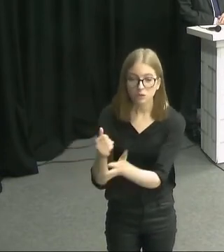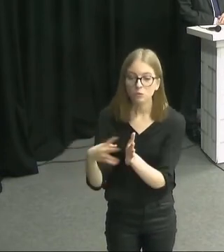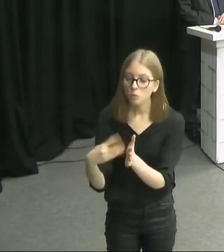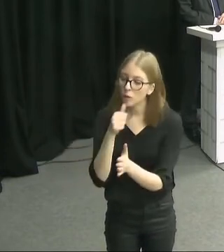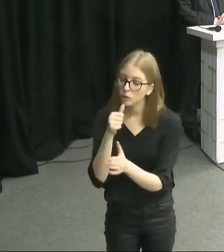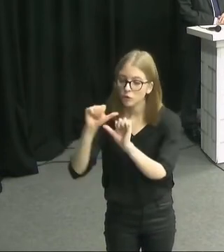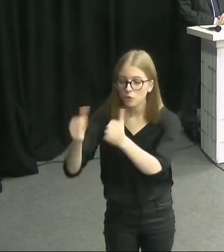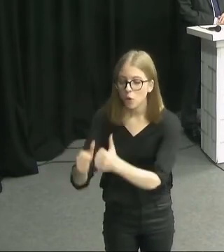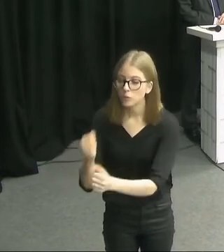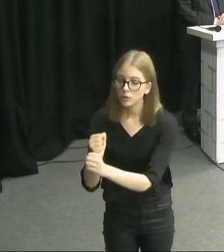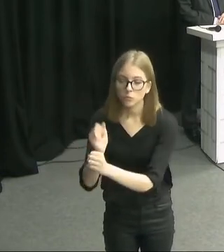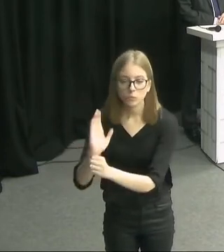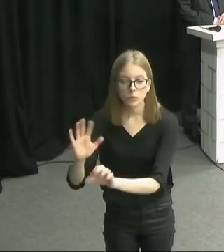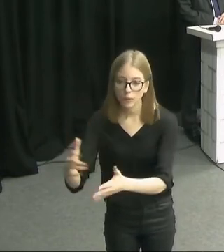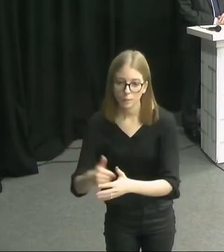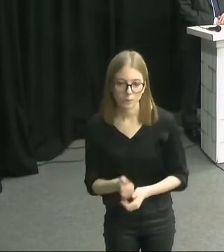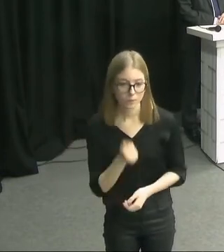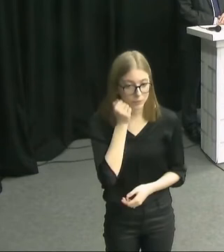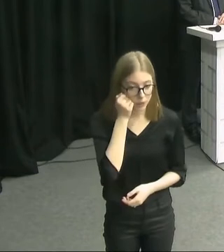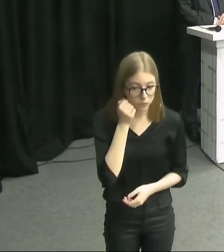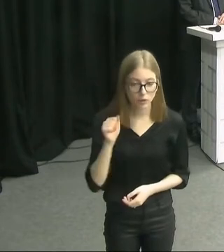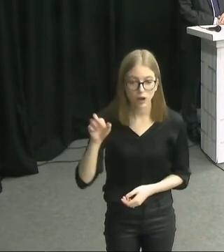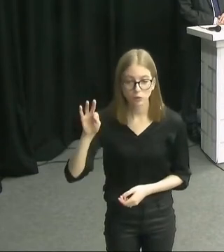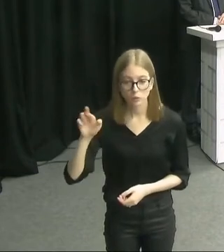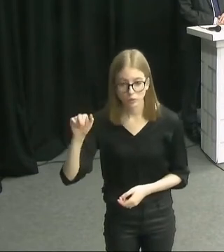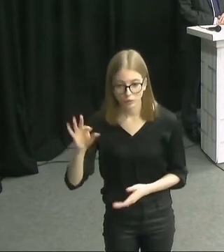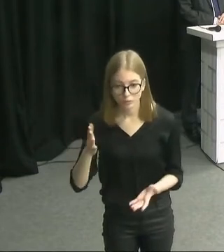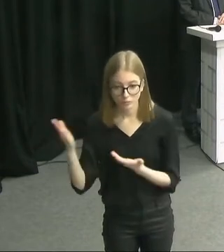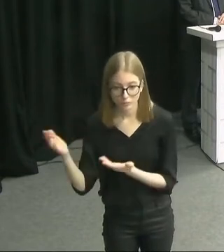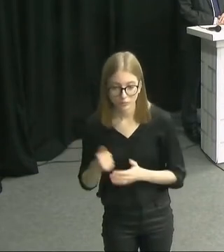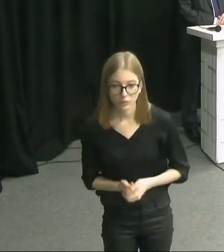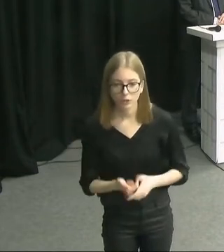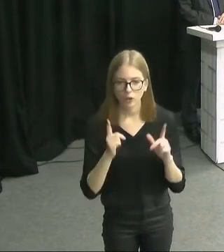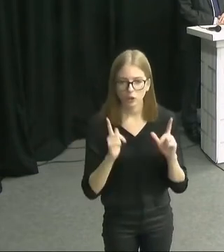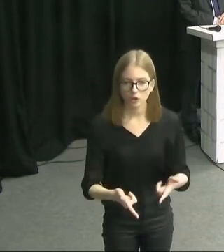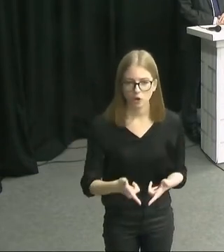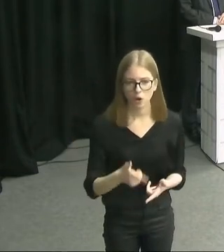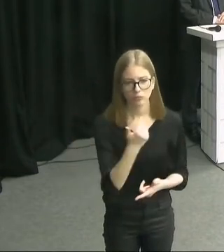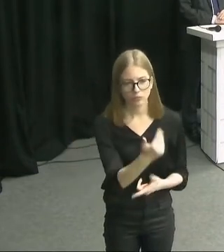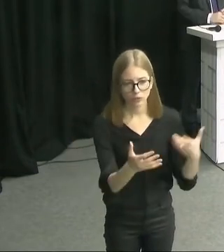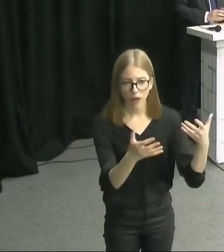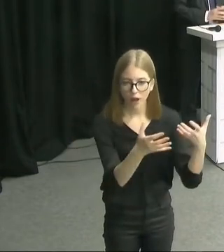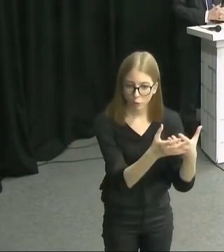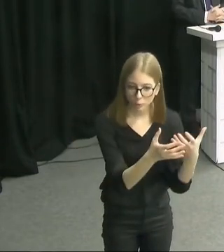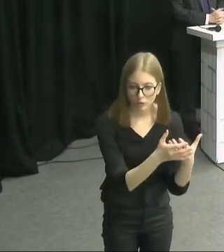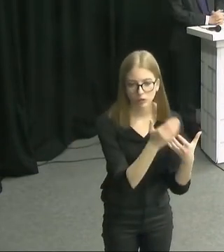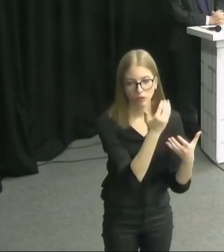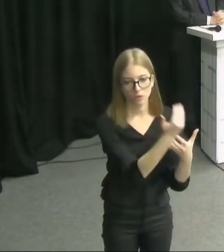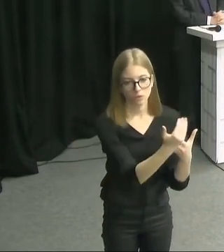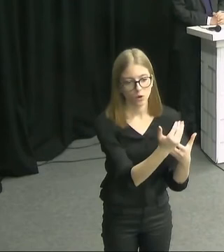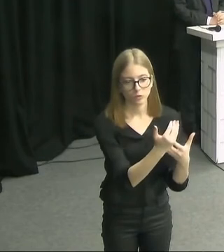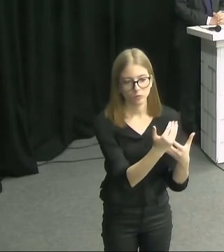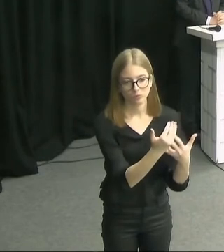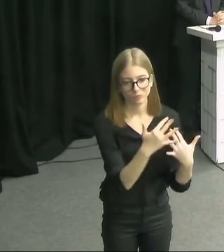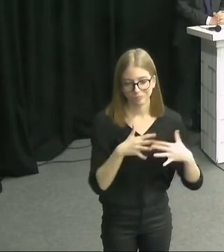Well, the inclusion of alumni is very important for the quality of the university, and it's an important reserve